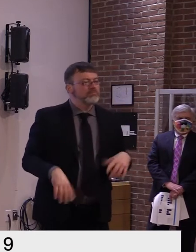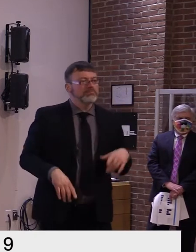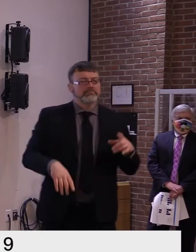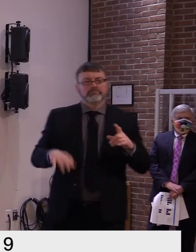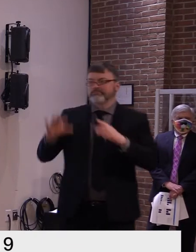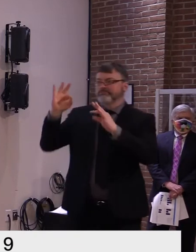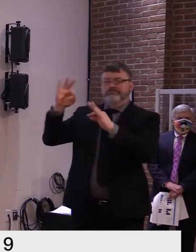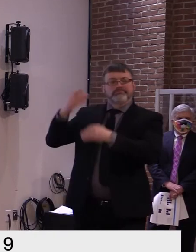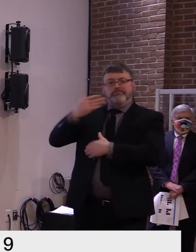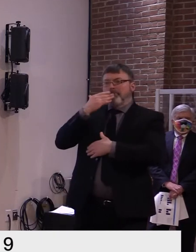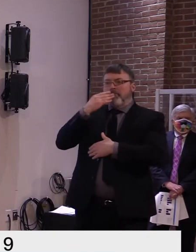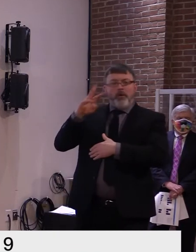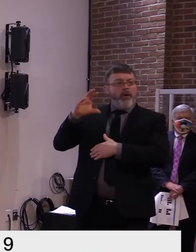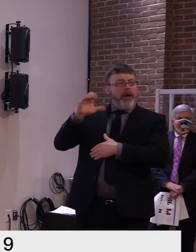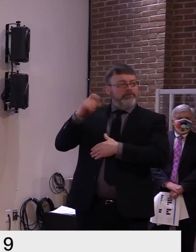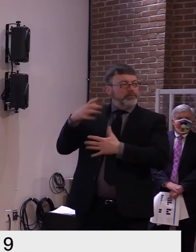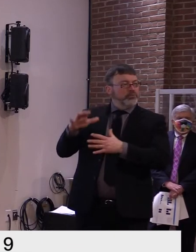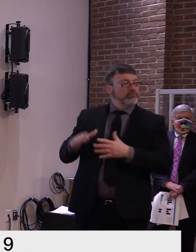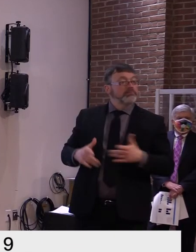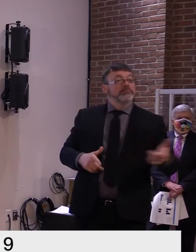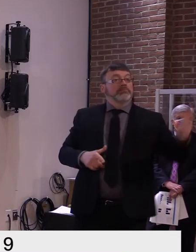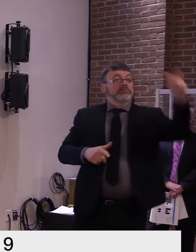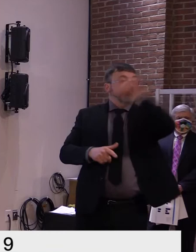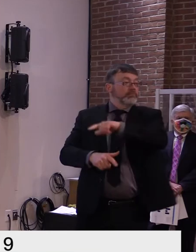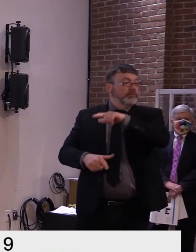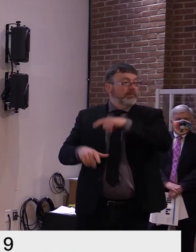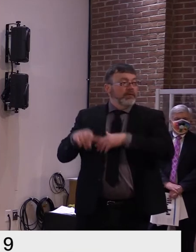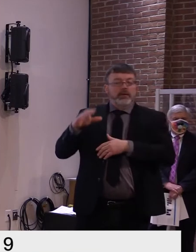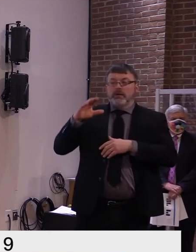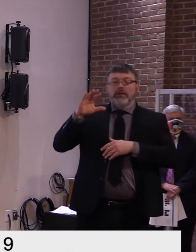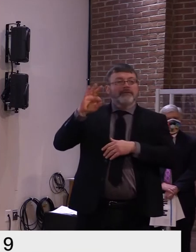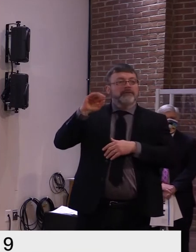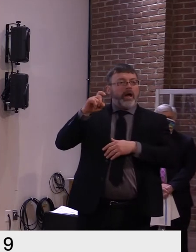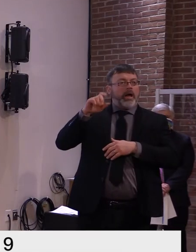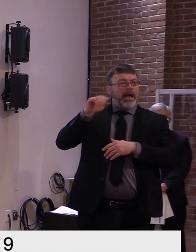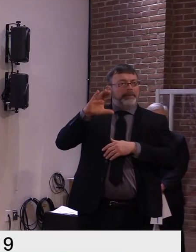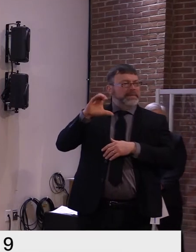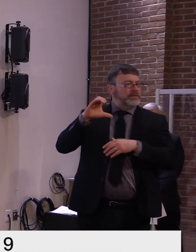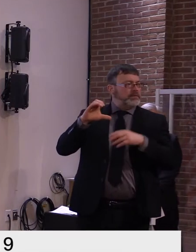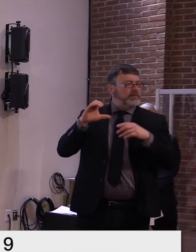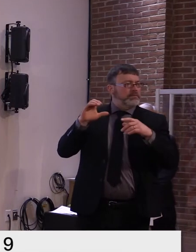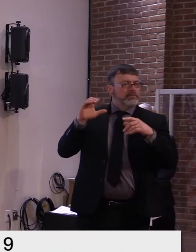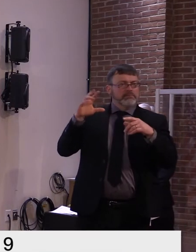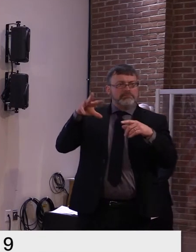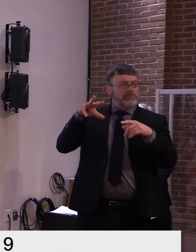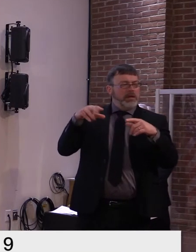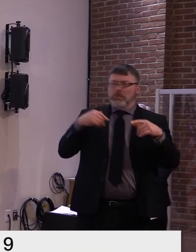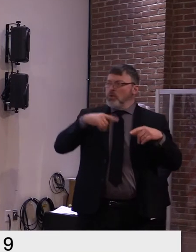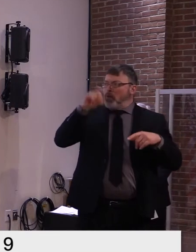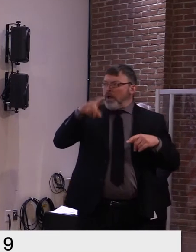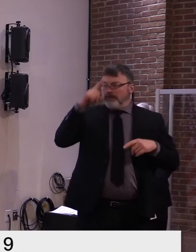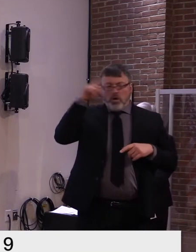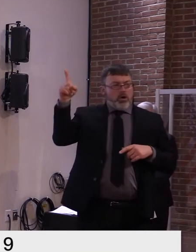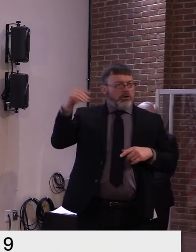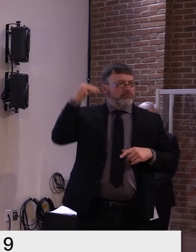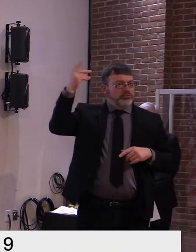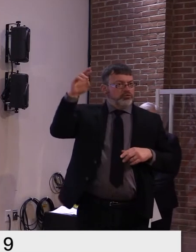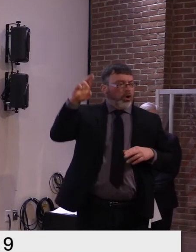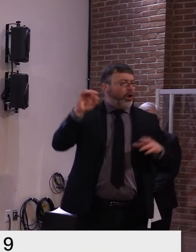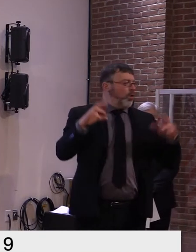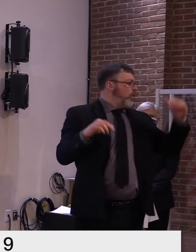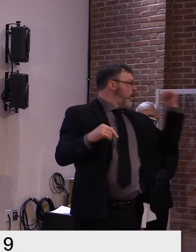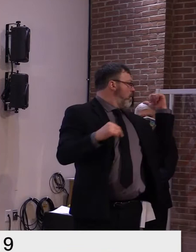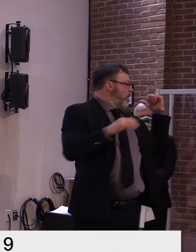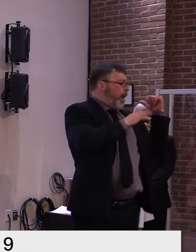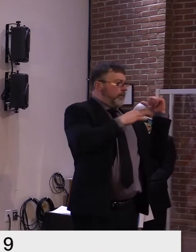Steve? Actually, Dr. Levine or Mike, whichever. Just wondering, I've gotten a couple of questions about as